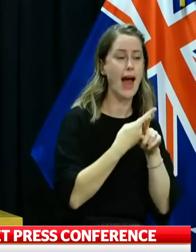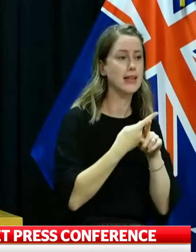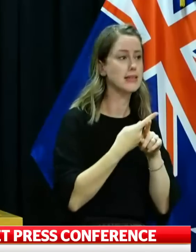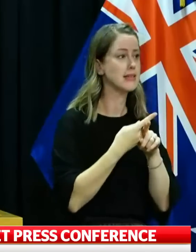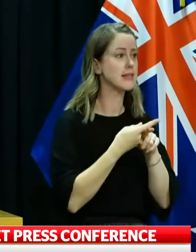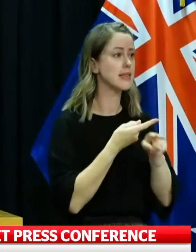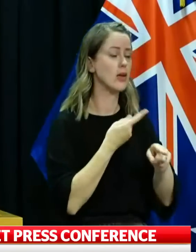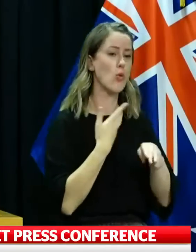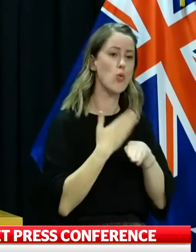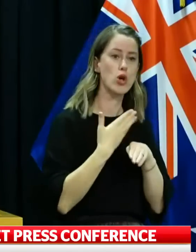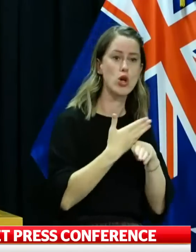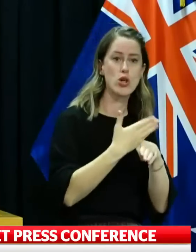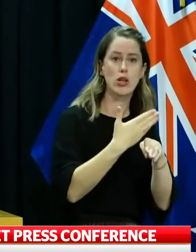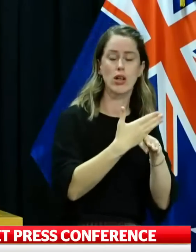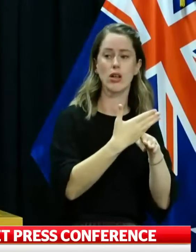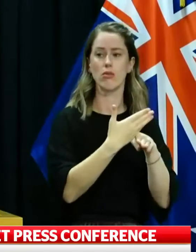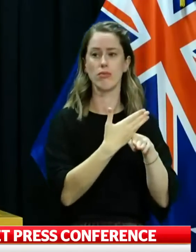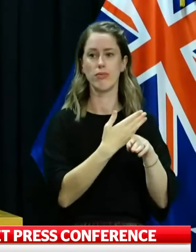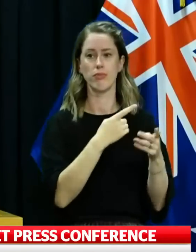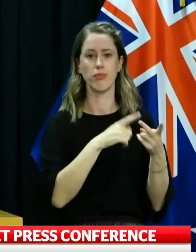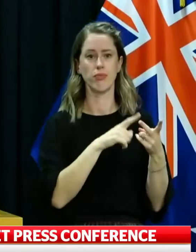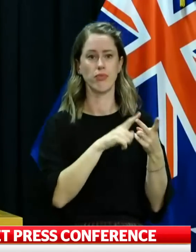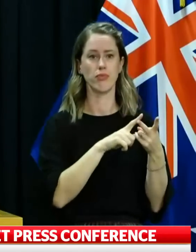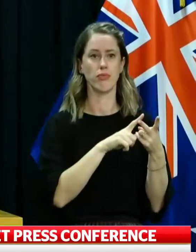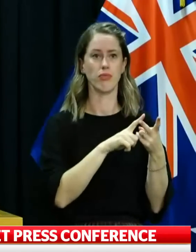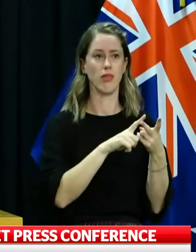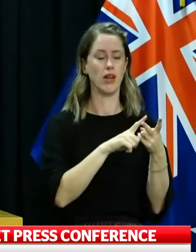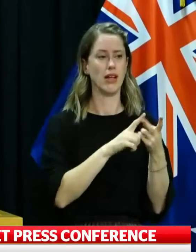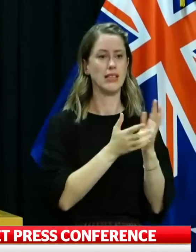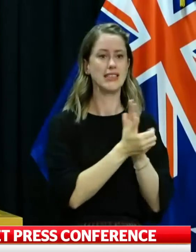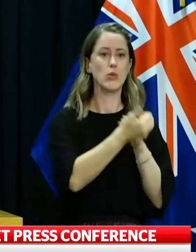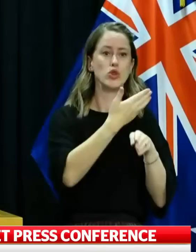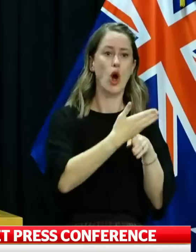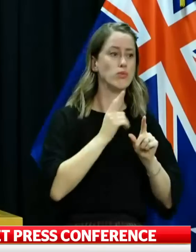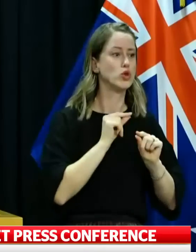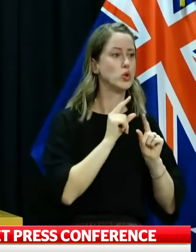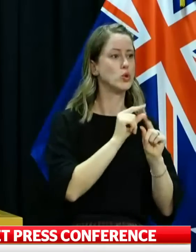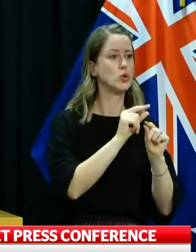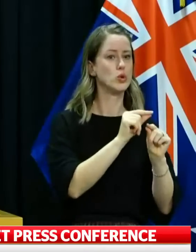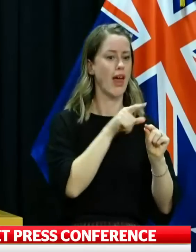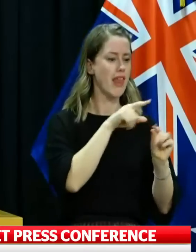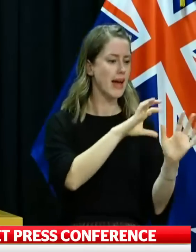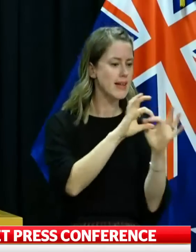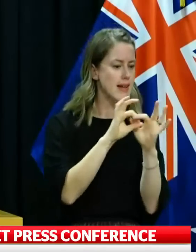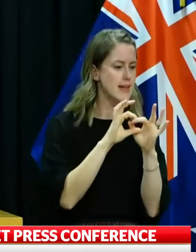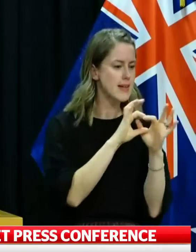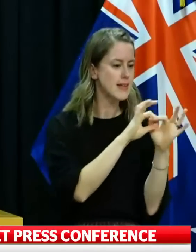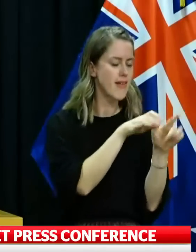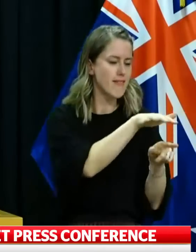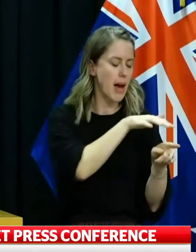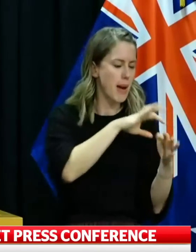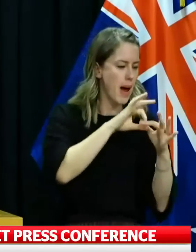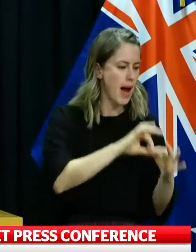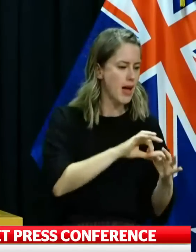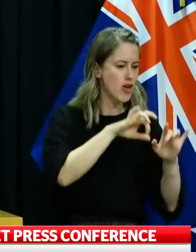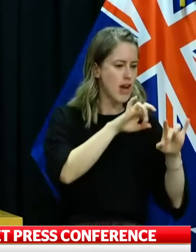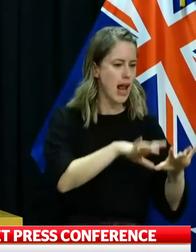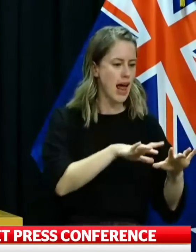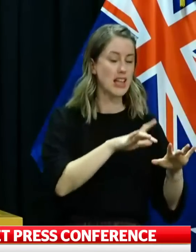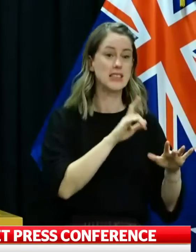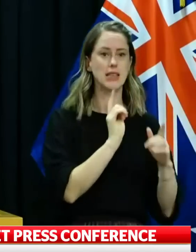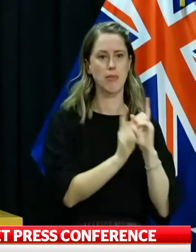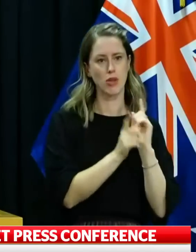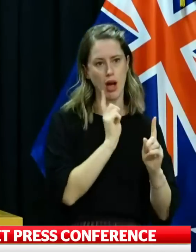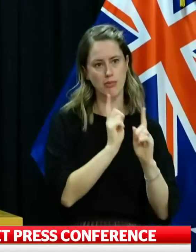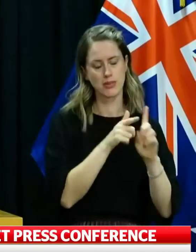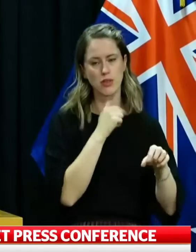they're taxpayers, they are filling skills gaps, they often have long-standing connections, find themselves sometimes,